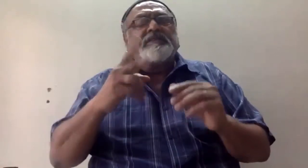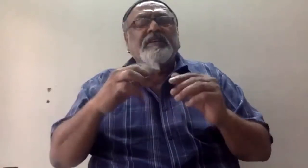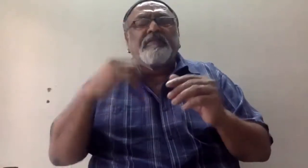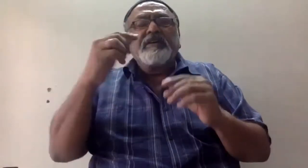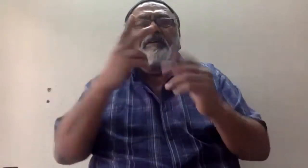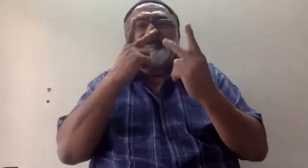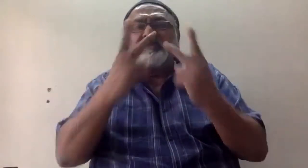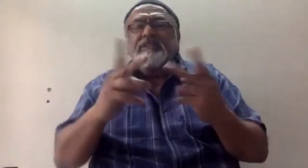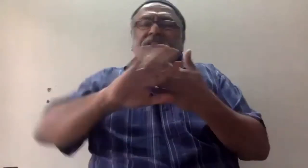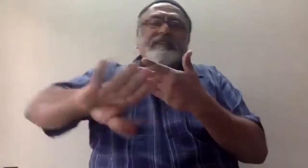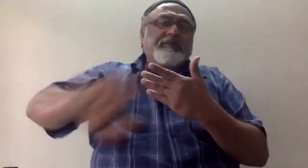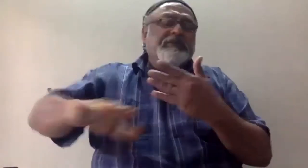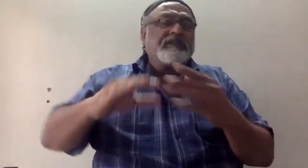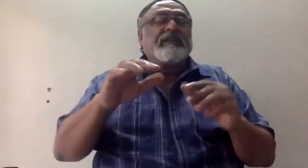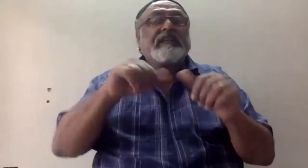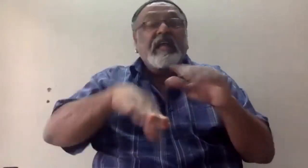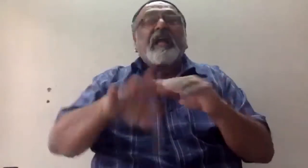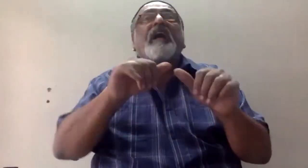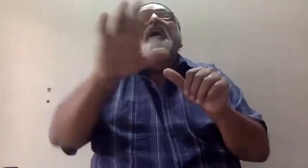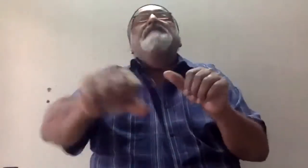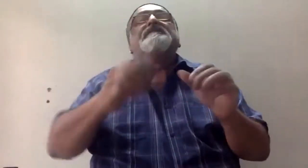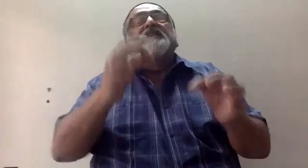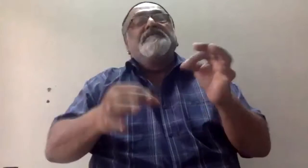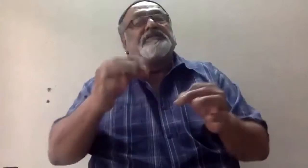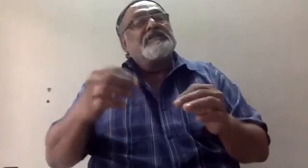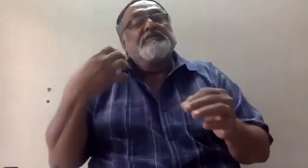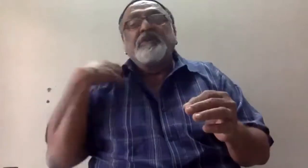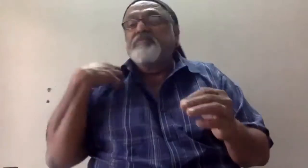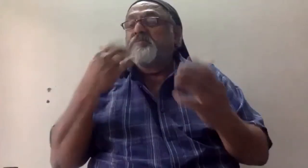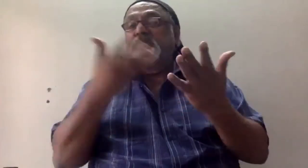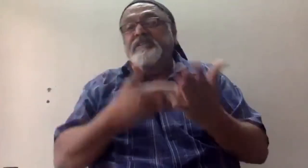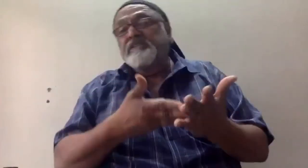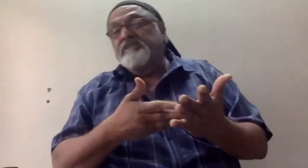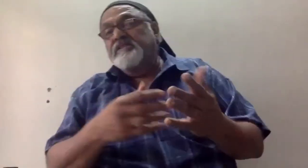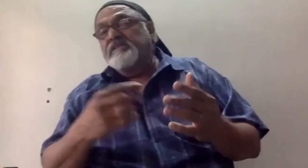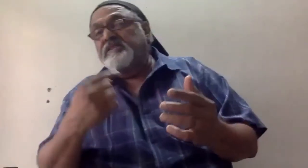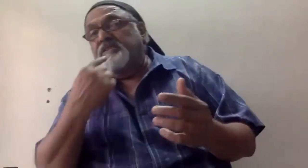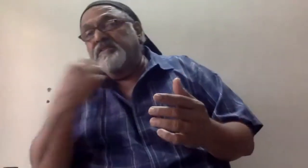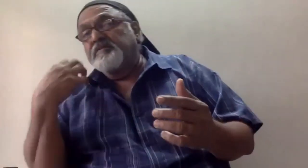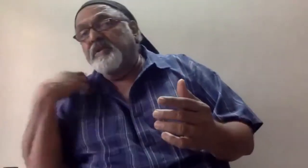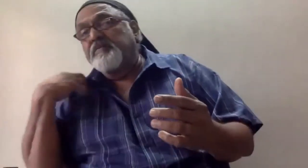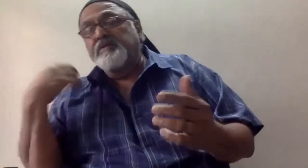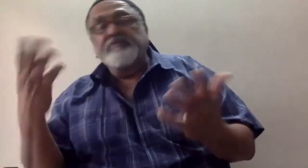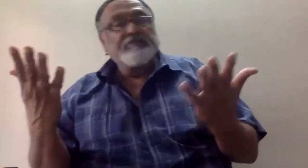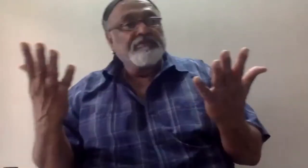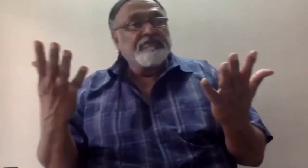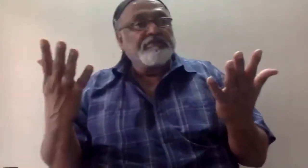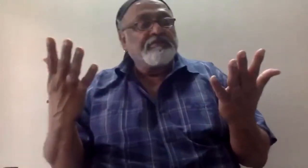in access to justice. What does discrimination mean and what does it include? It's simply, when it